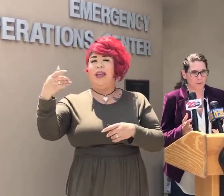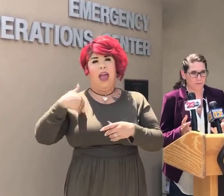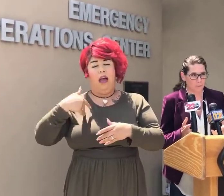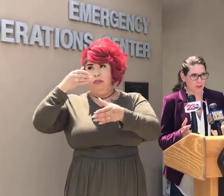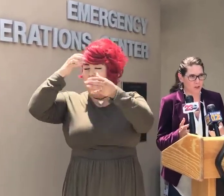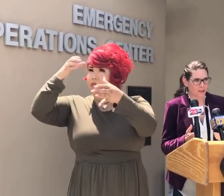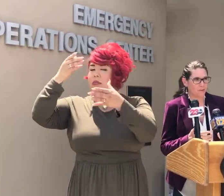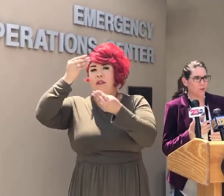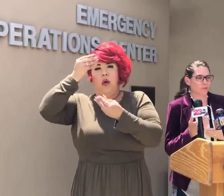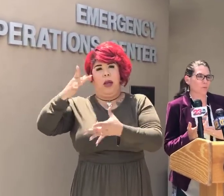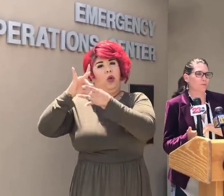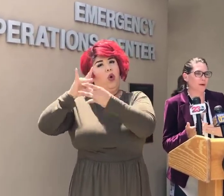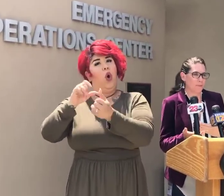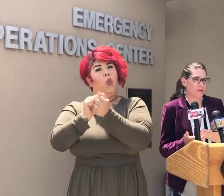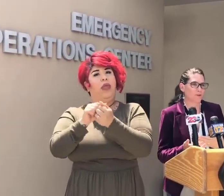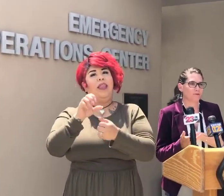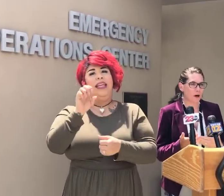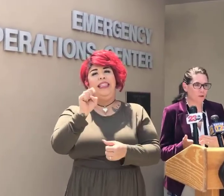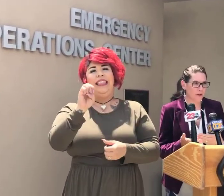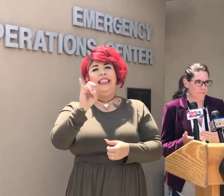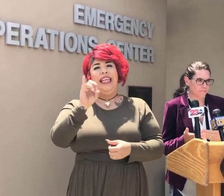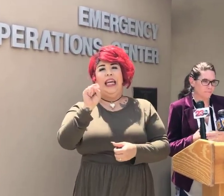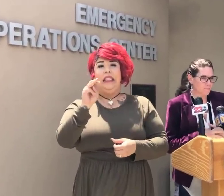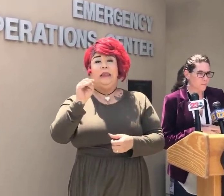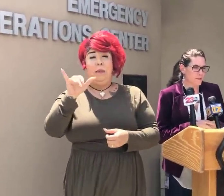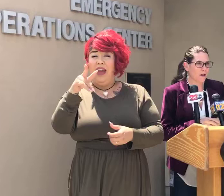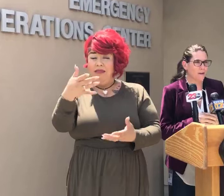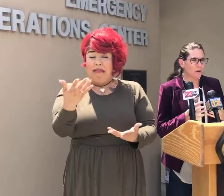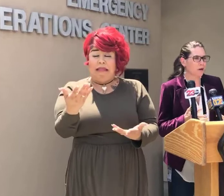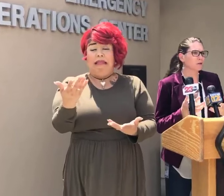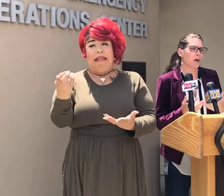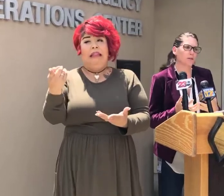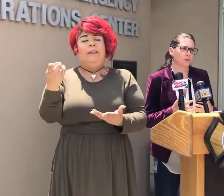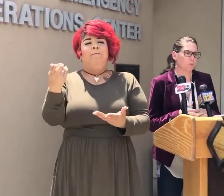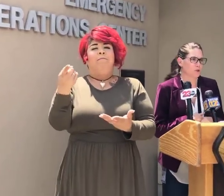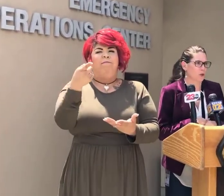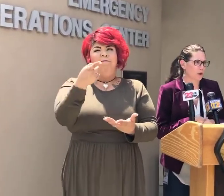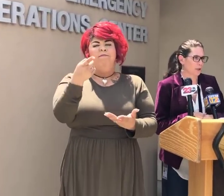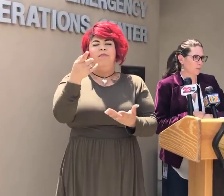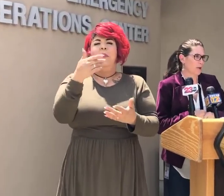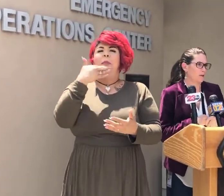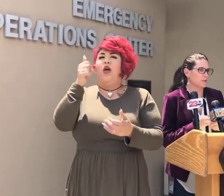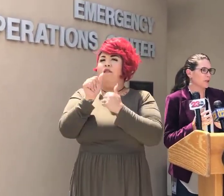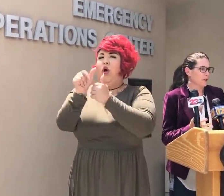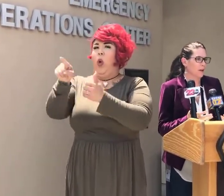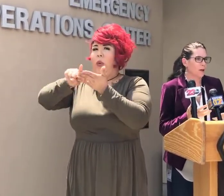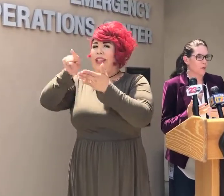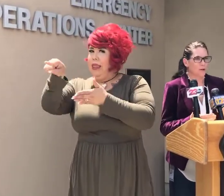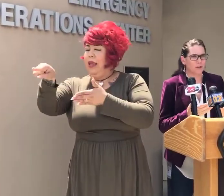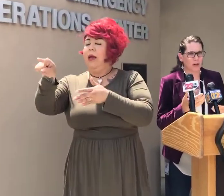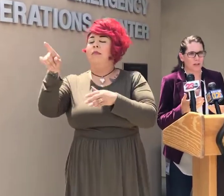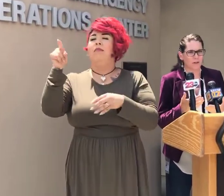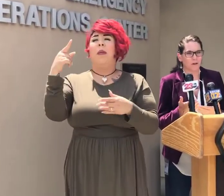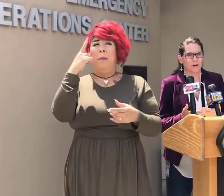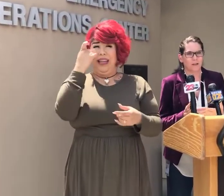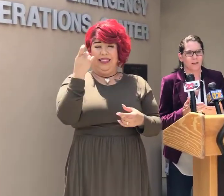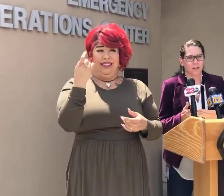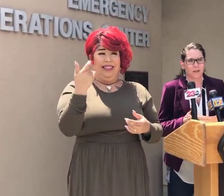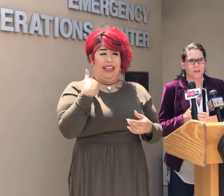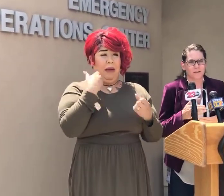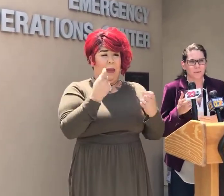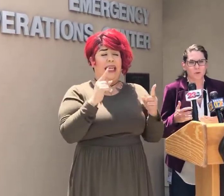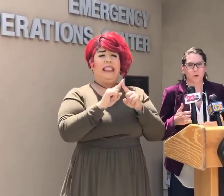greatest amount of information, and we would recommend that you follow them. There are a lot of rumors starting about whether or not there